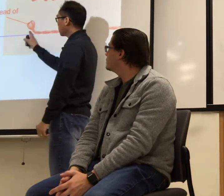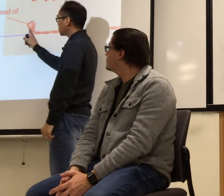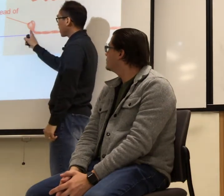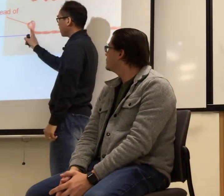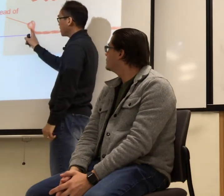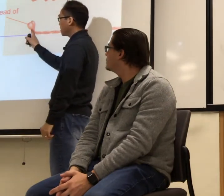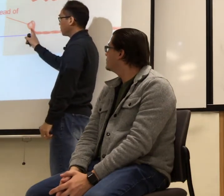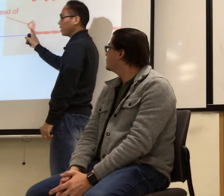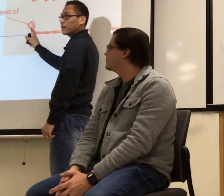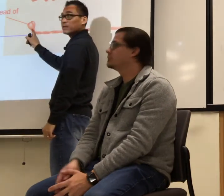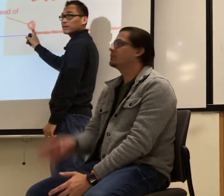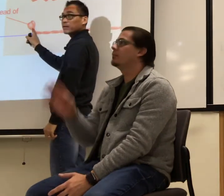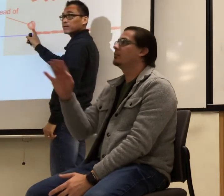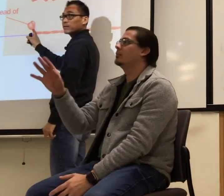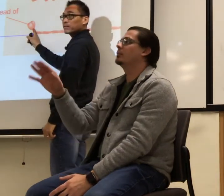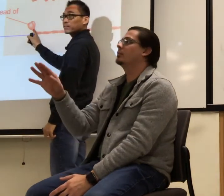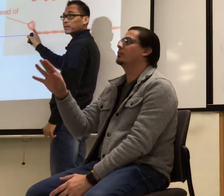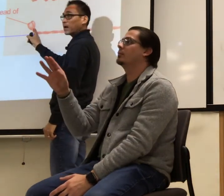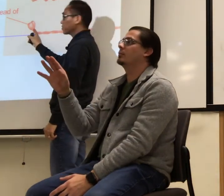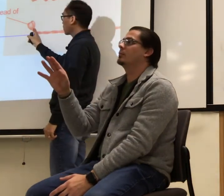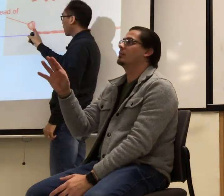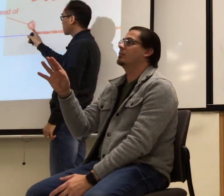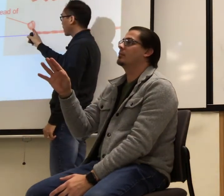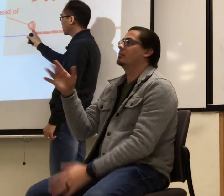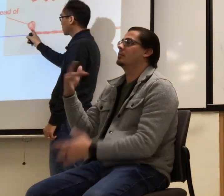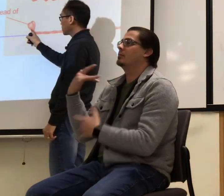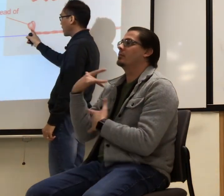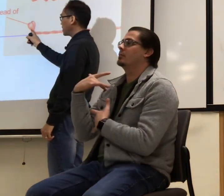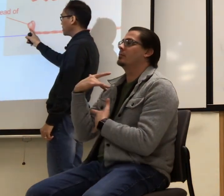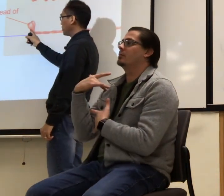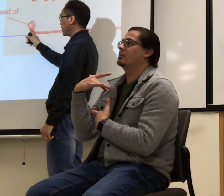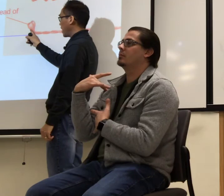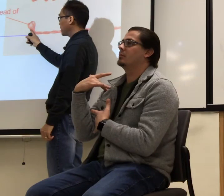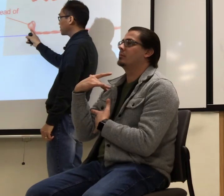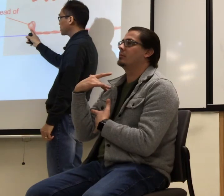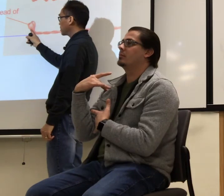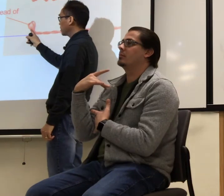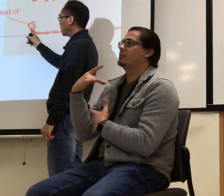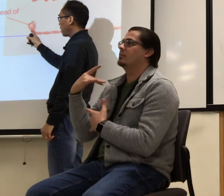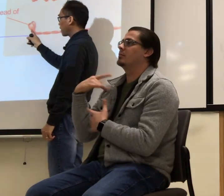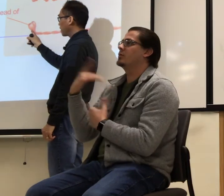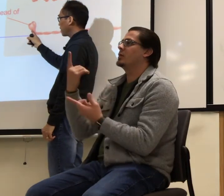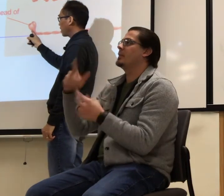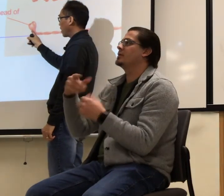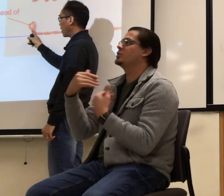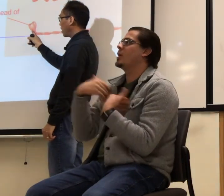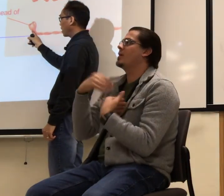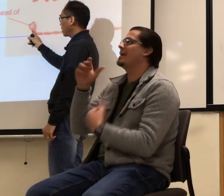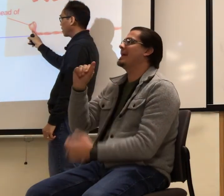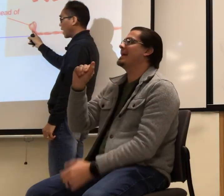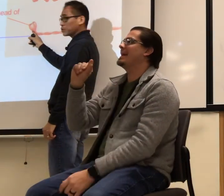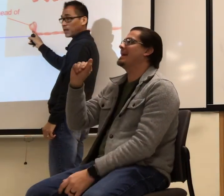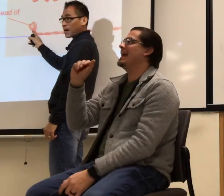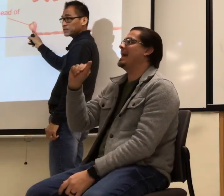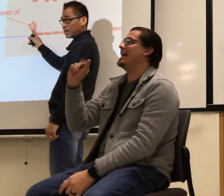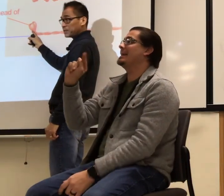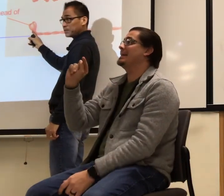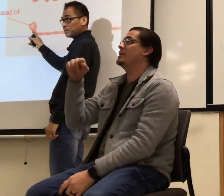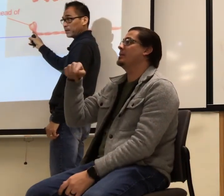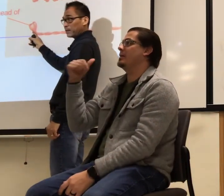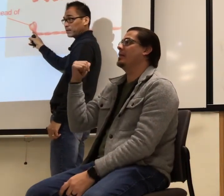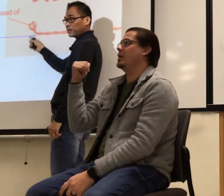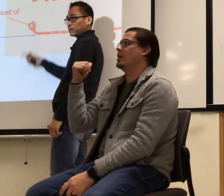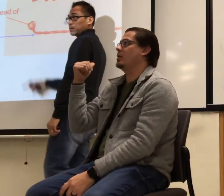This is where you usually have ATP. Okay, so a lot of times there's an ATPase that can hydrolyze